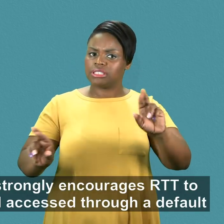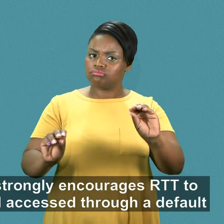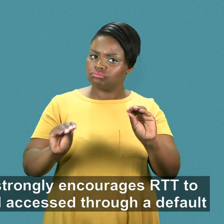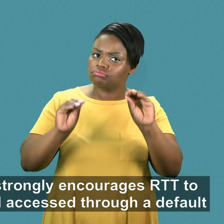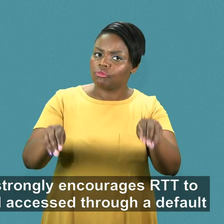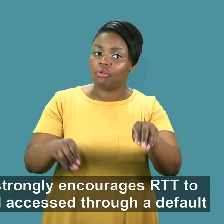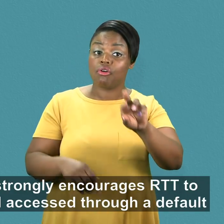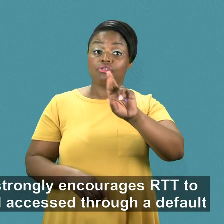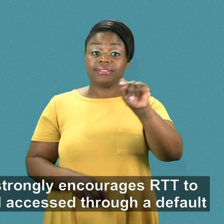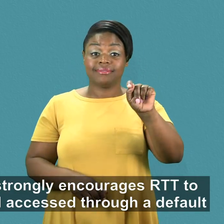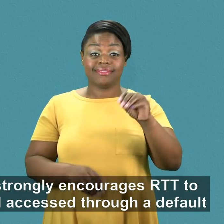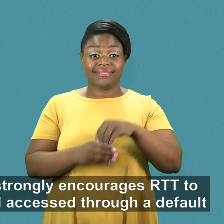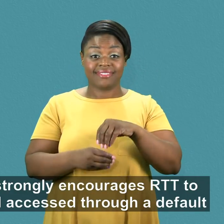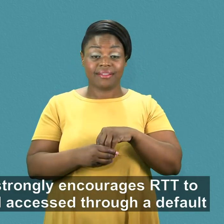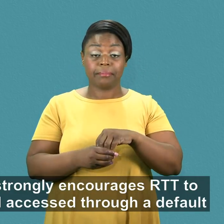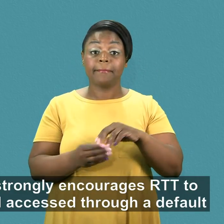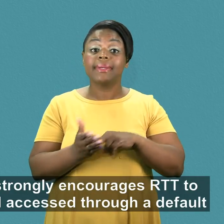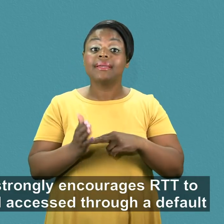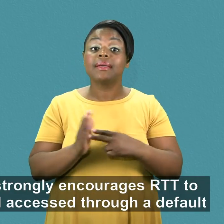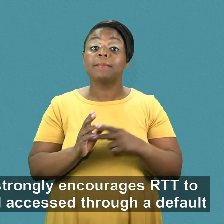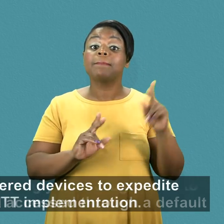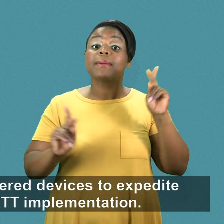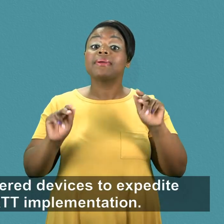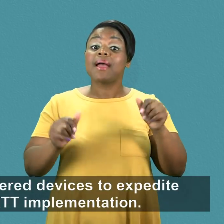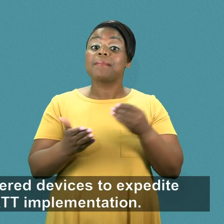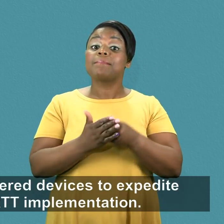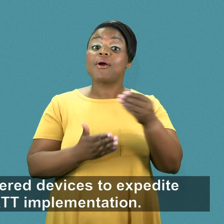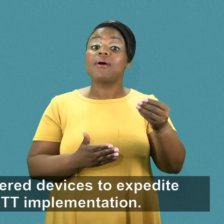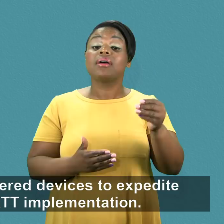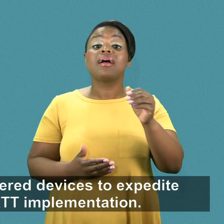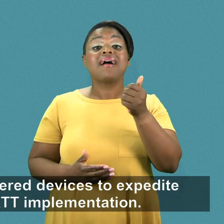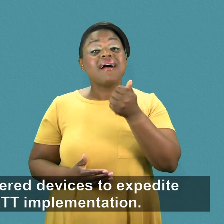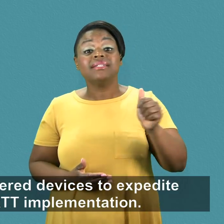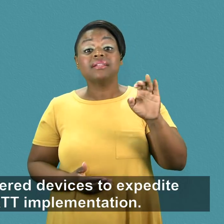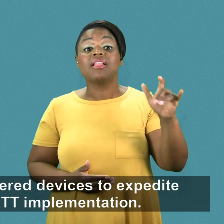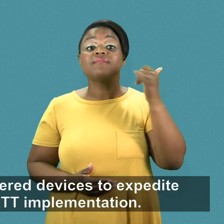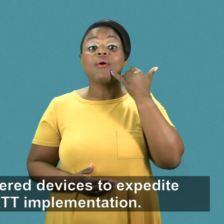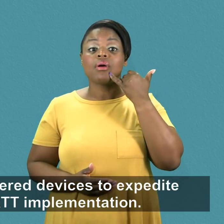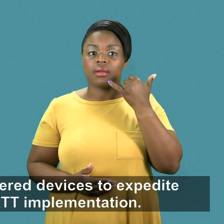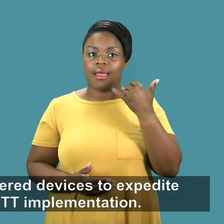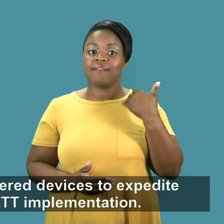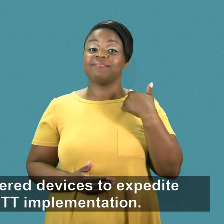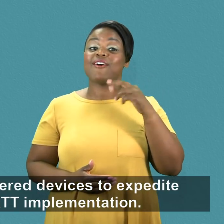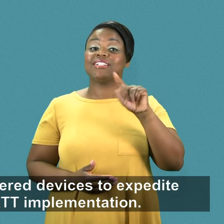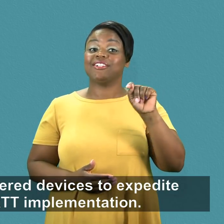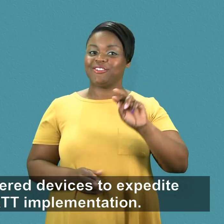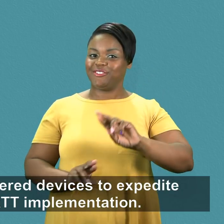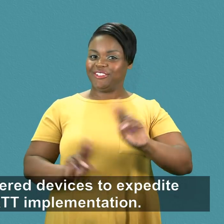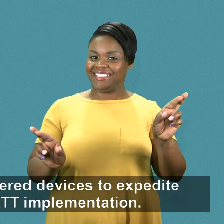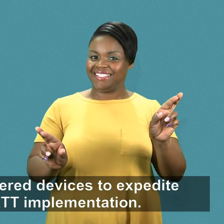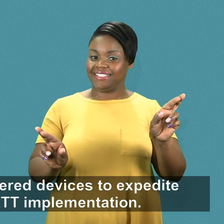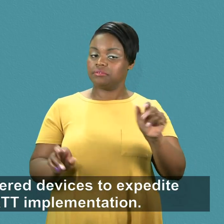and accessed through a default function on covered devices to expedite effective RTT